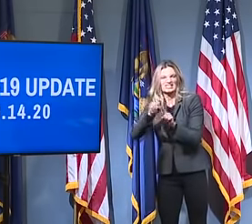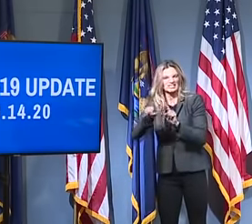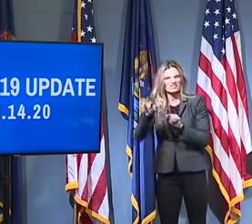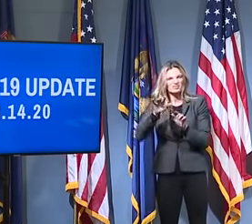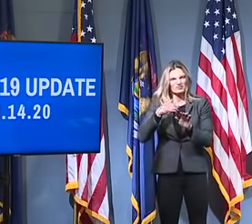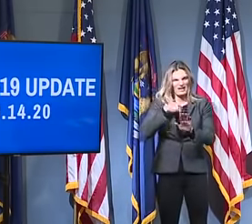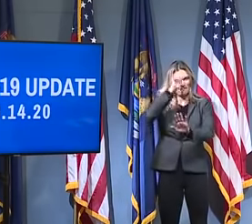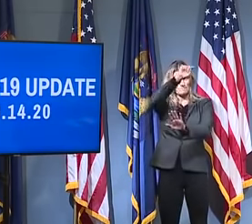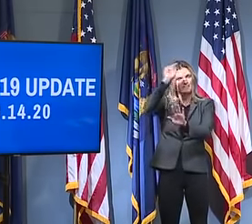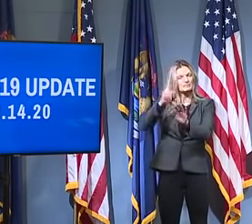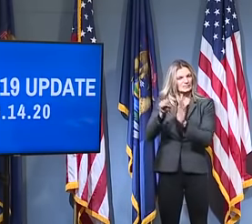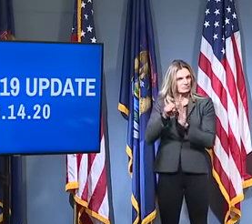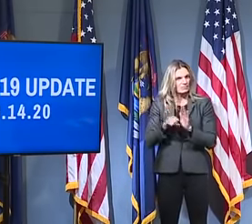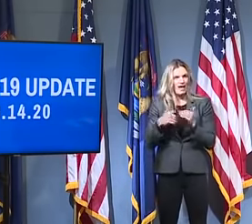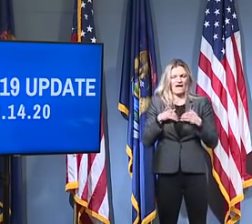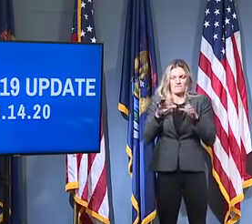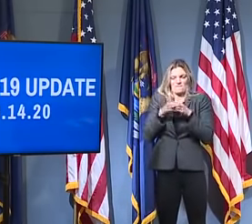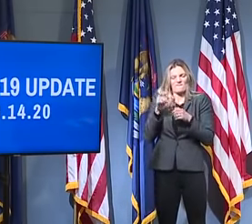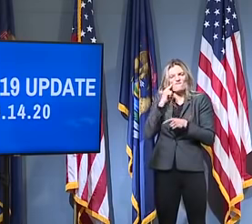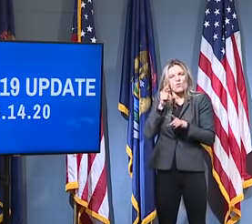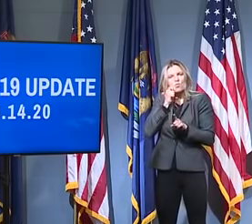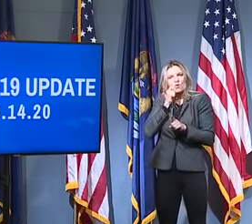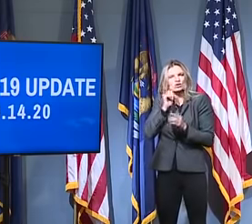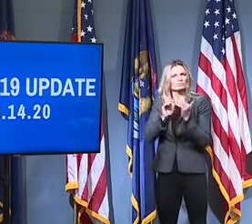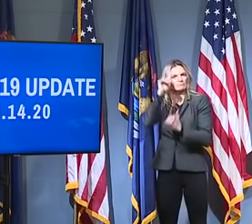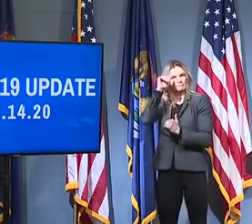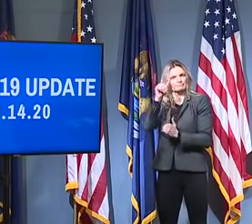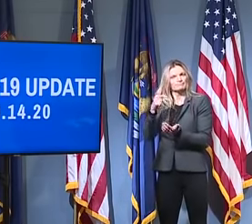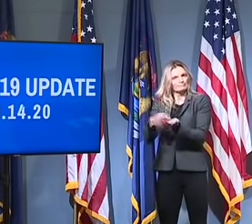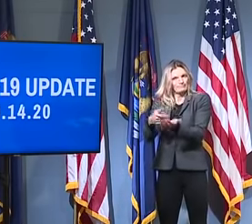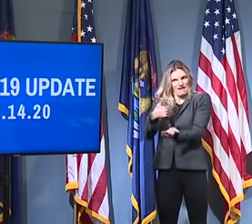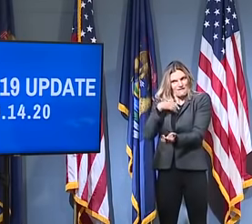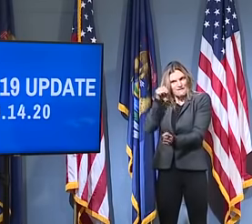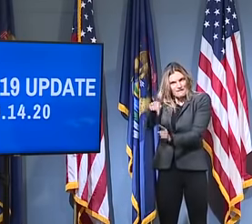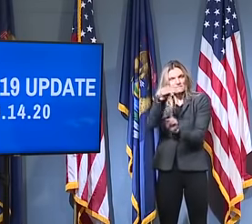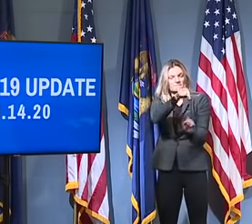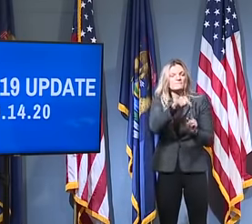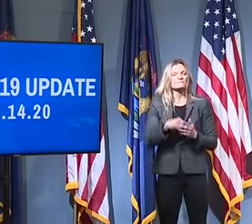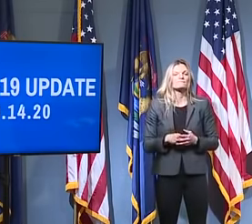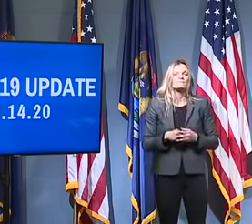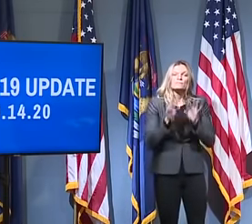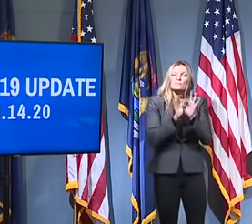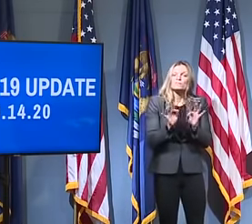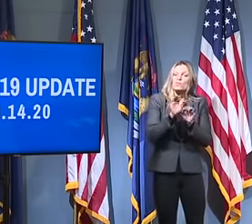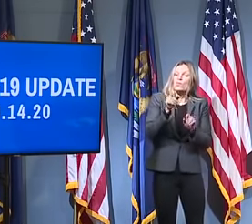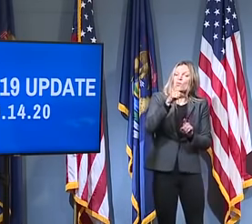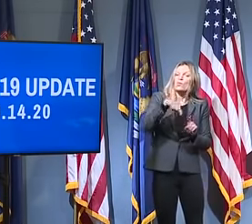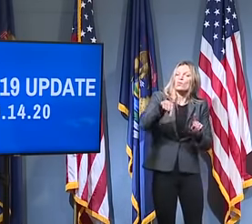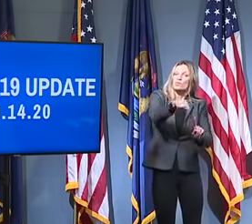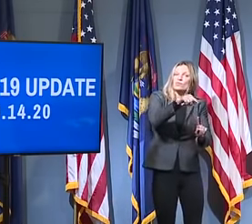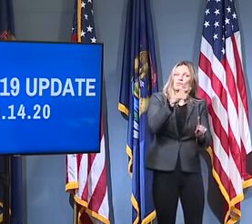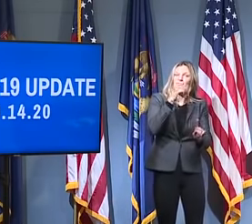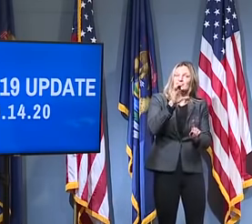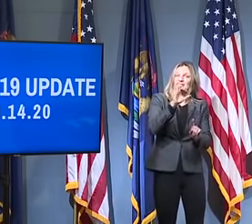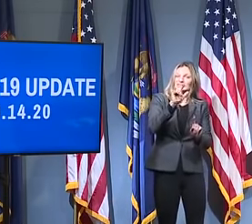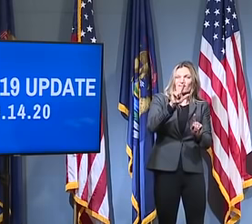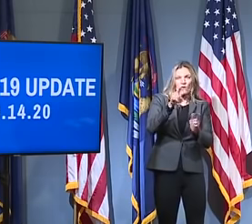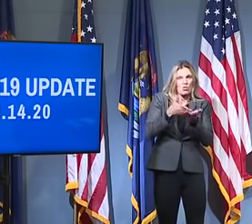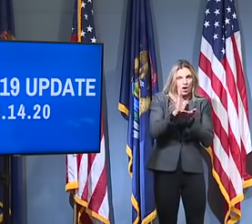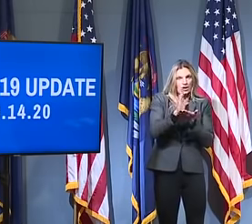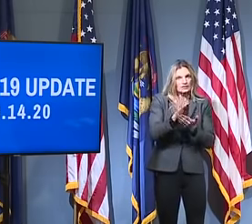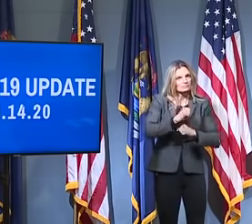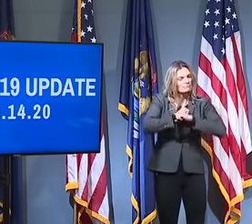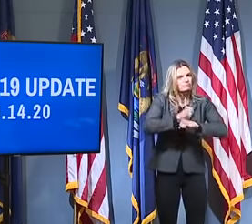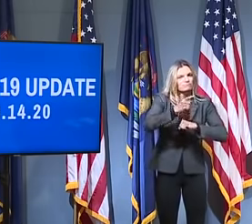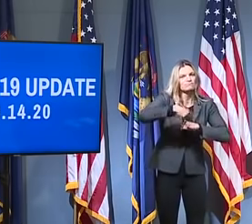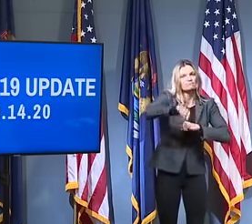and in other parts of the state. We made sure that civil rights protections were available for people of color who made the responsible decision to